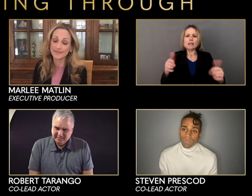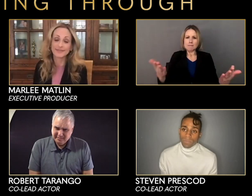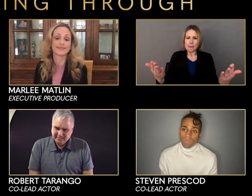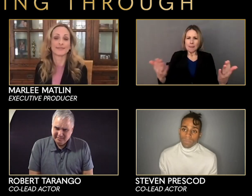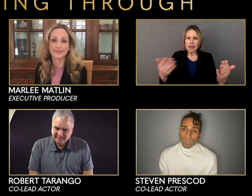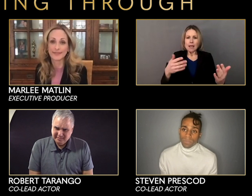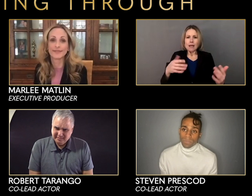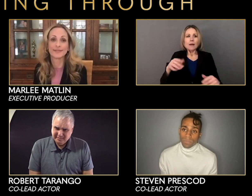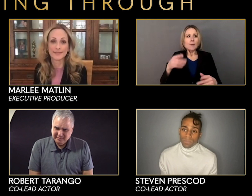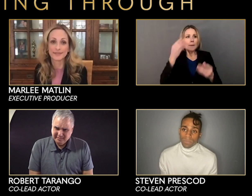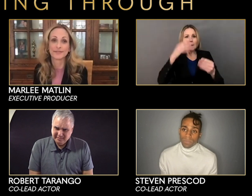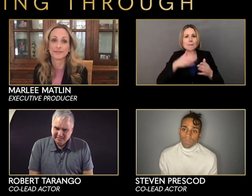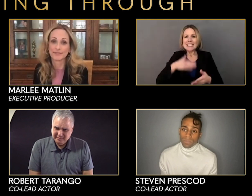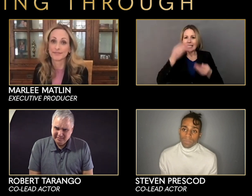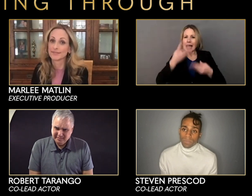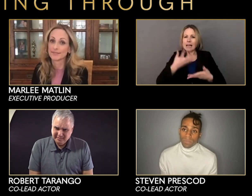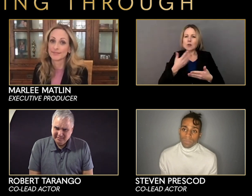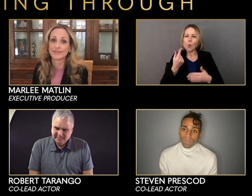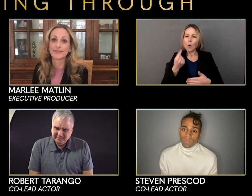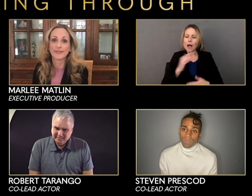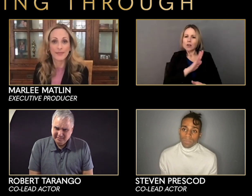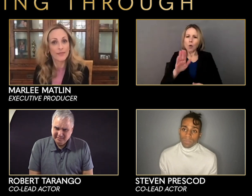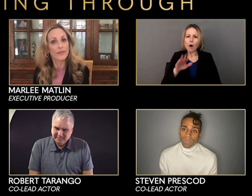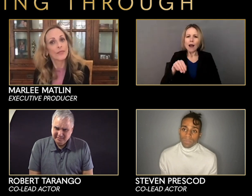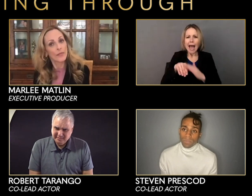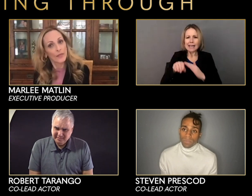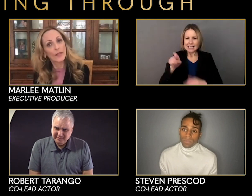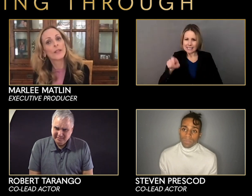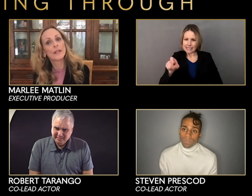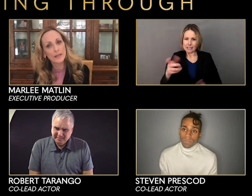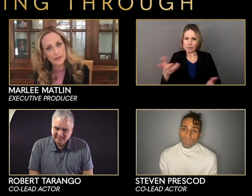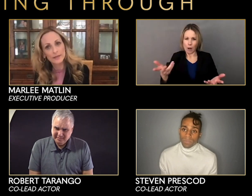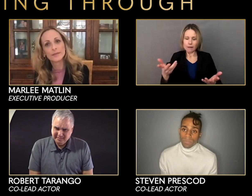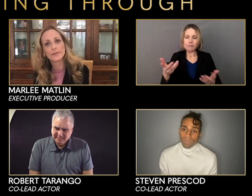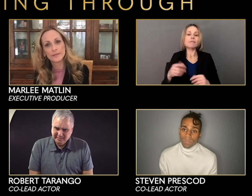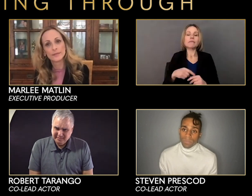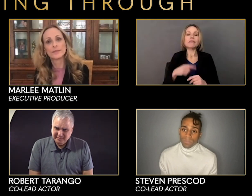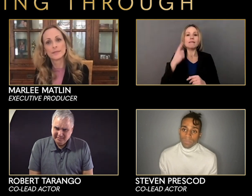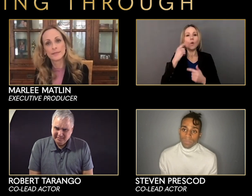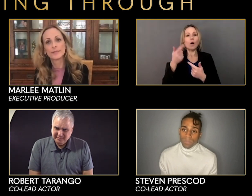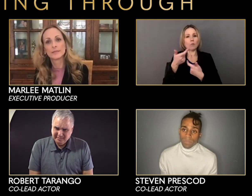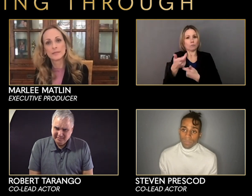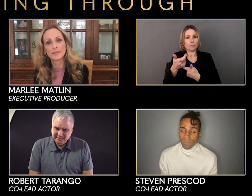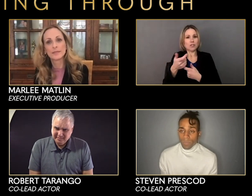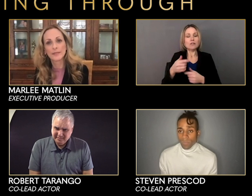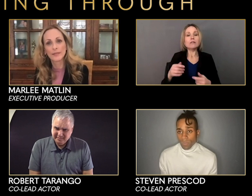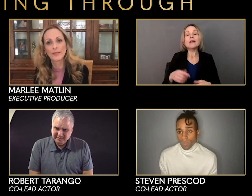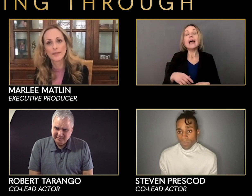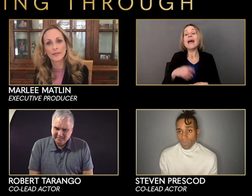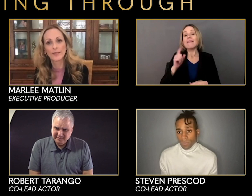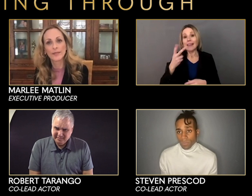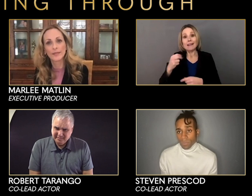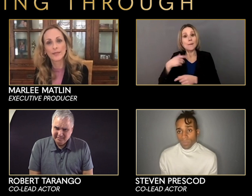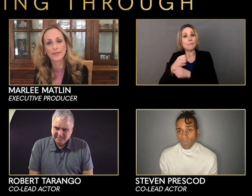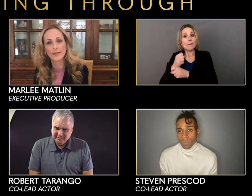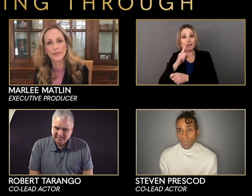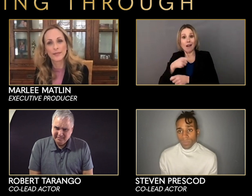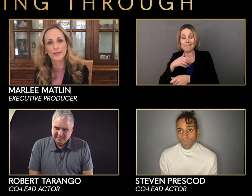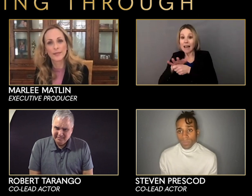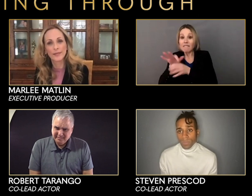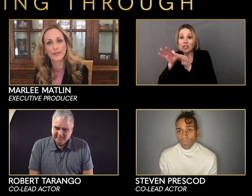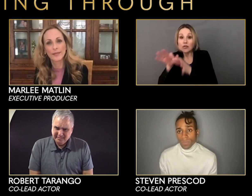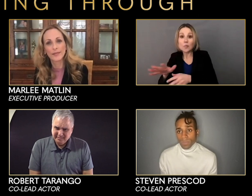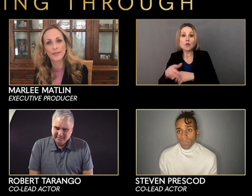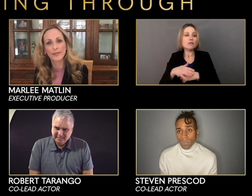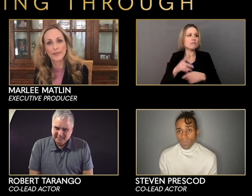accessibility needs they had for the screening. And then we'd have as many as interpreters as needed for people who needed interpreters. We'd have